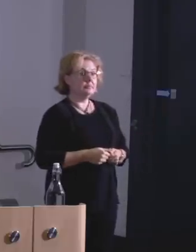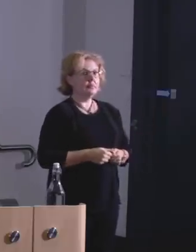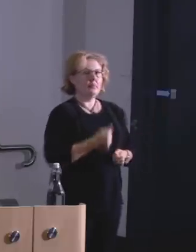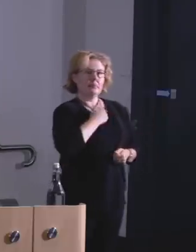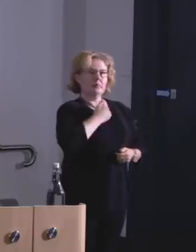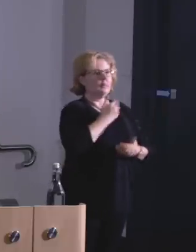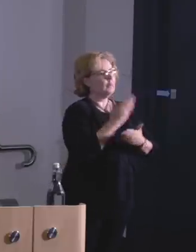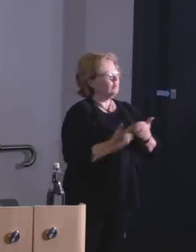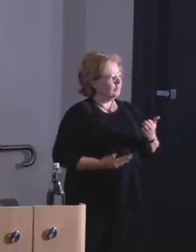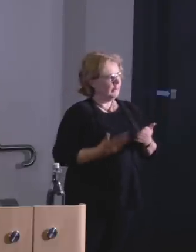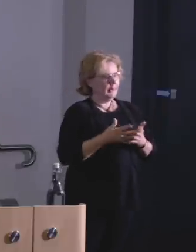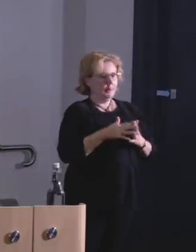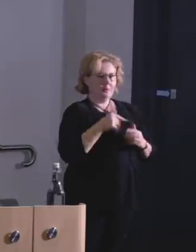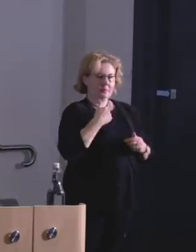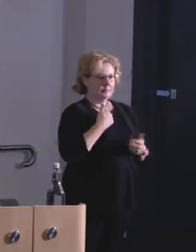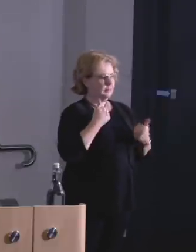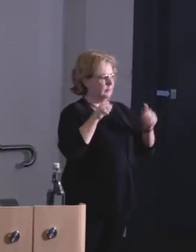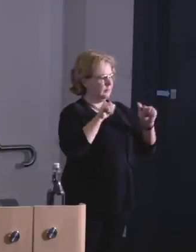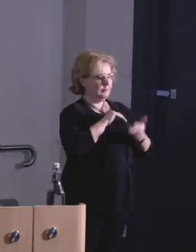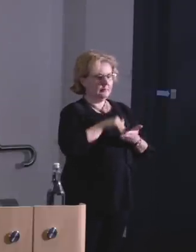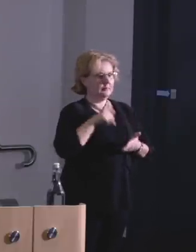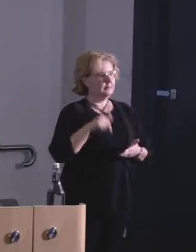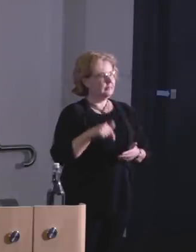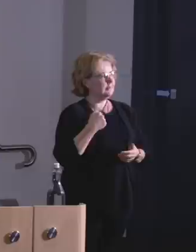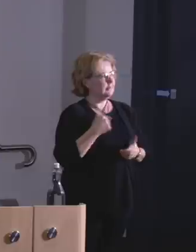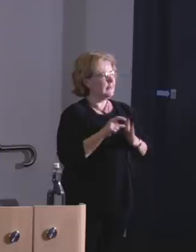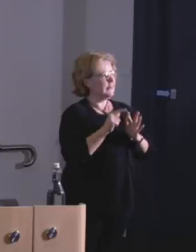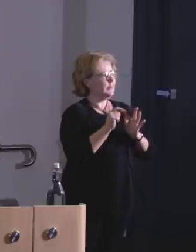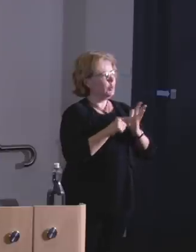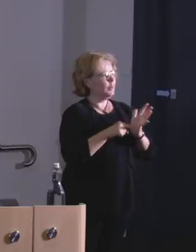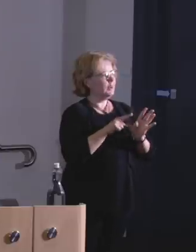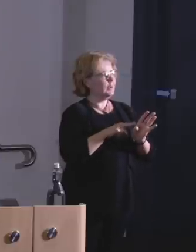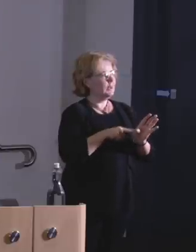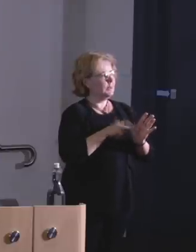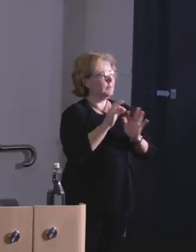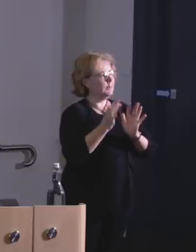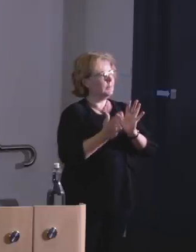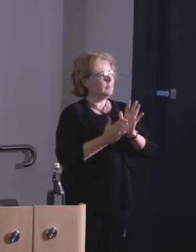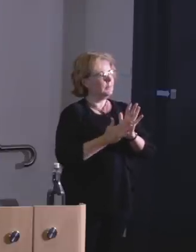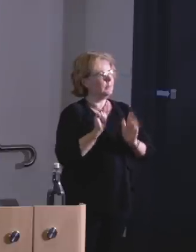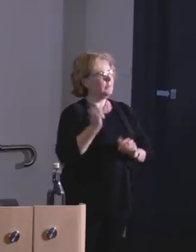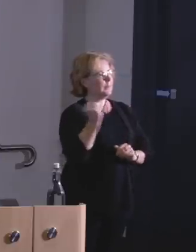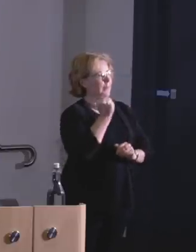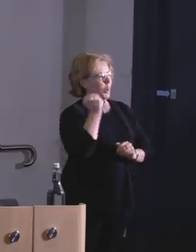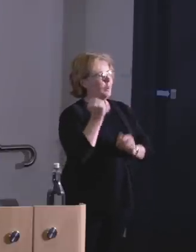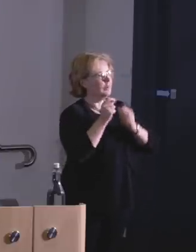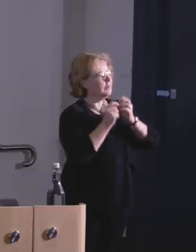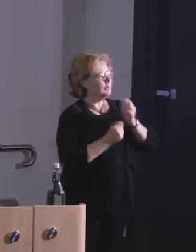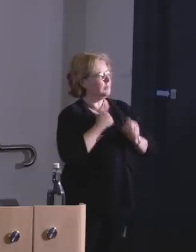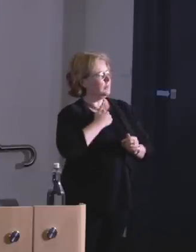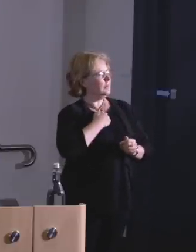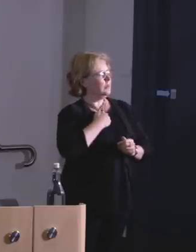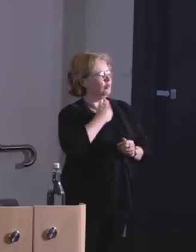you know, how I got here this morning and Deputy Prime Minister of Samoa and so forth. But the other point I want to make about this